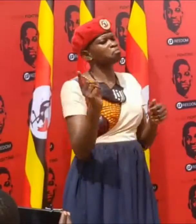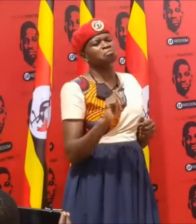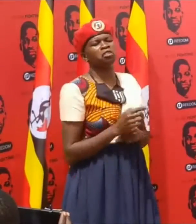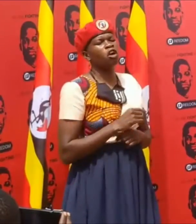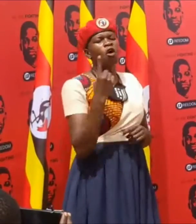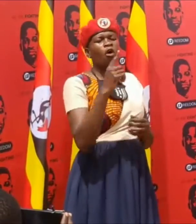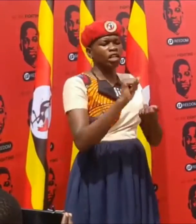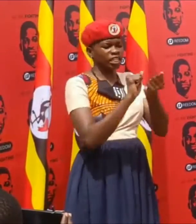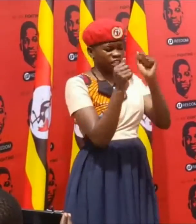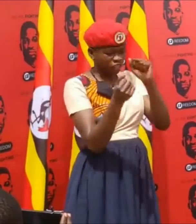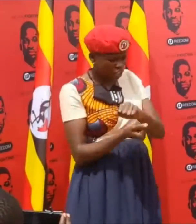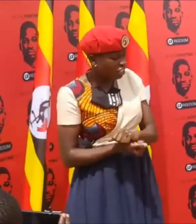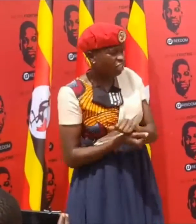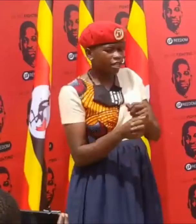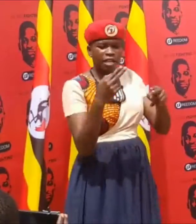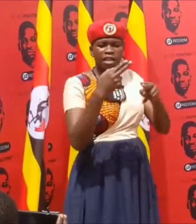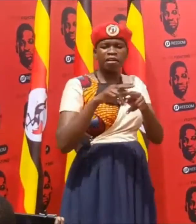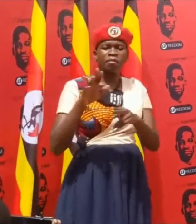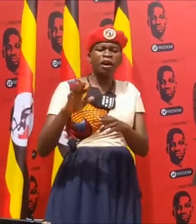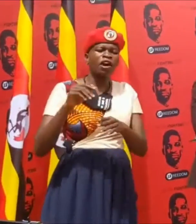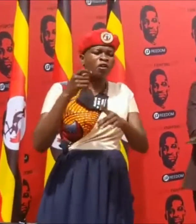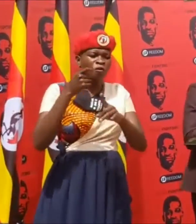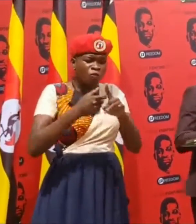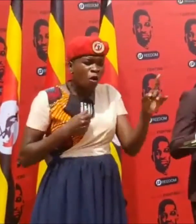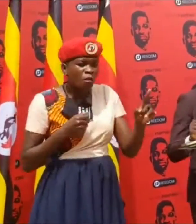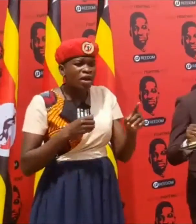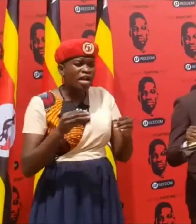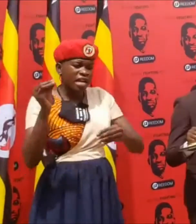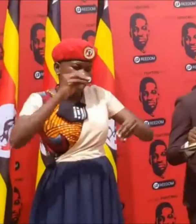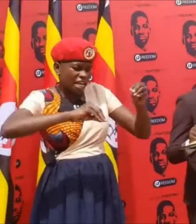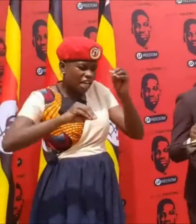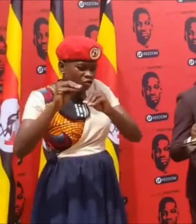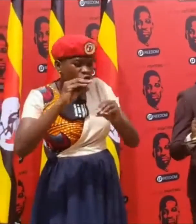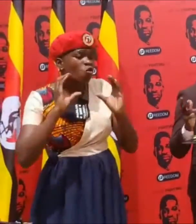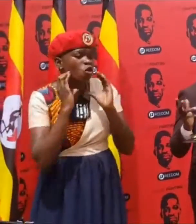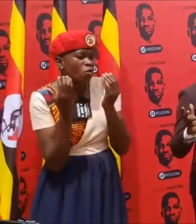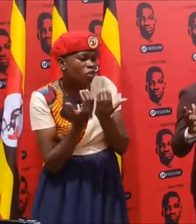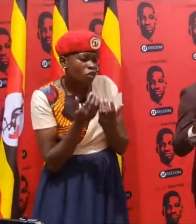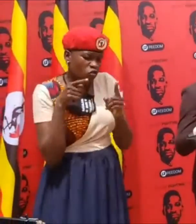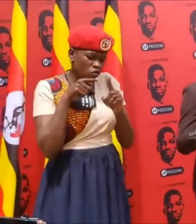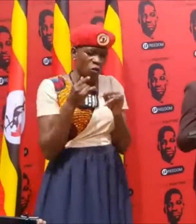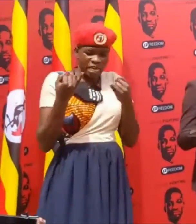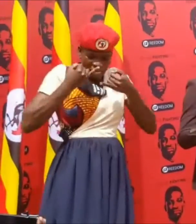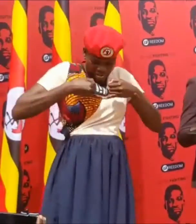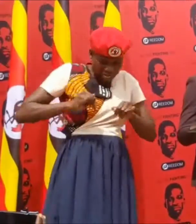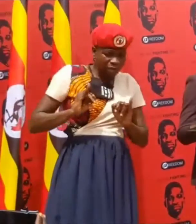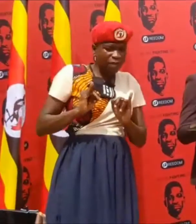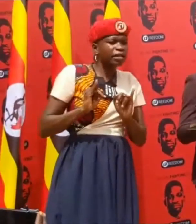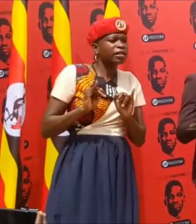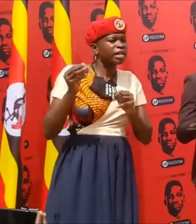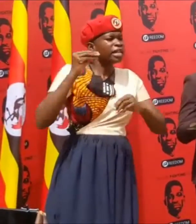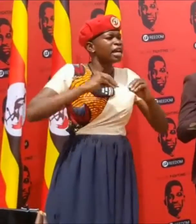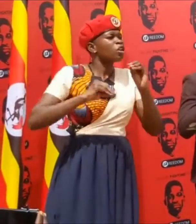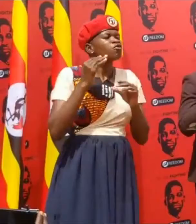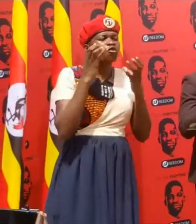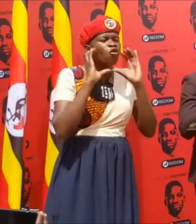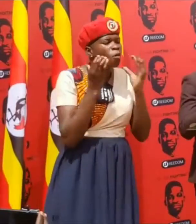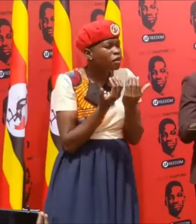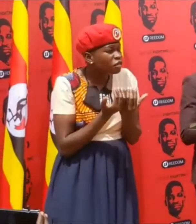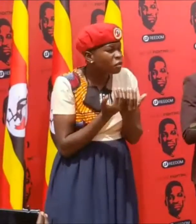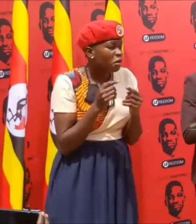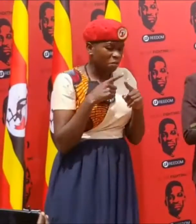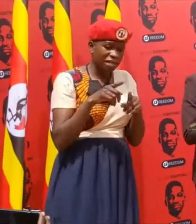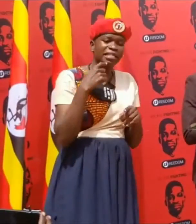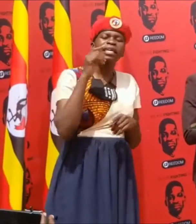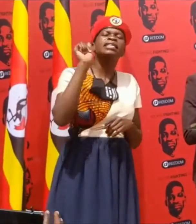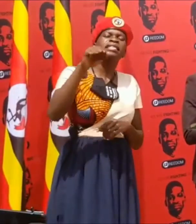Electoral Commission from Electoral Commission to Independent Electoral Commission, as if that would make them independent. But anyhow, if they say